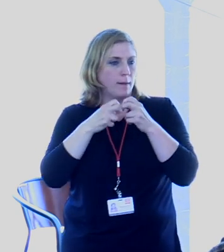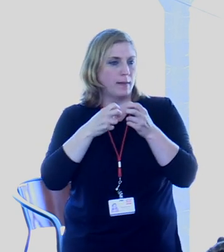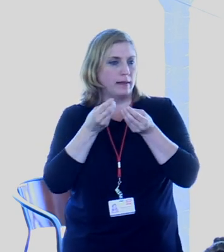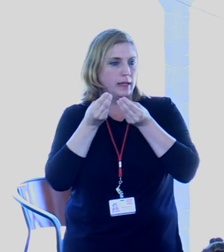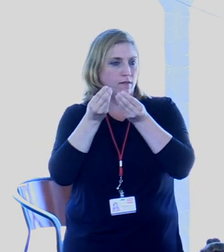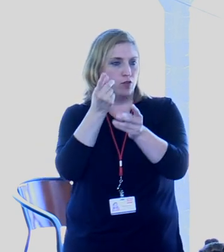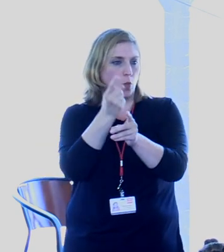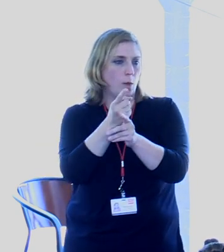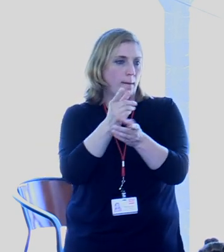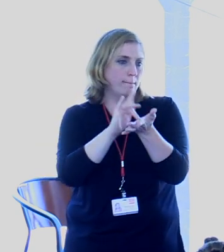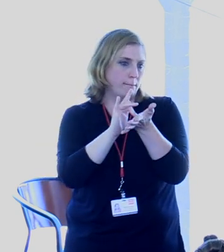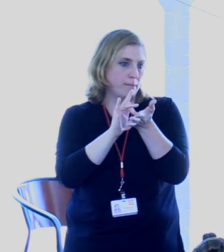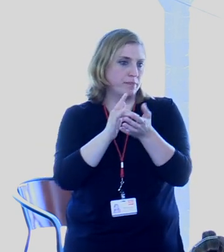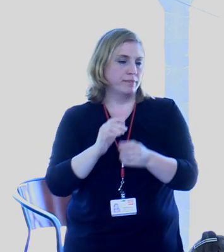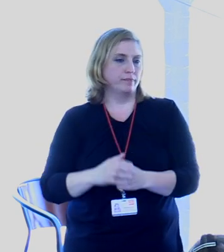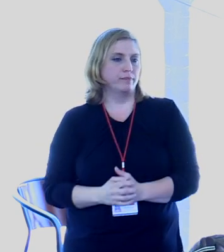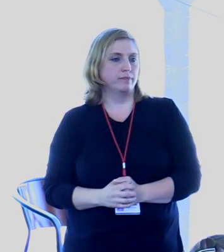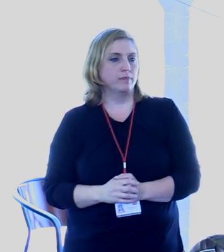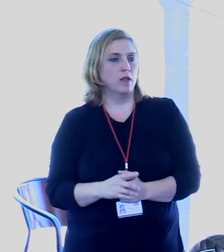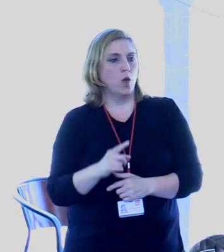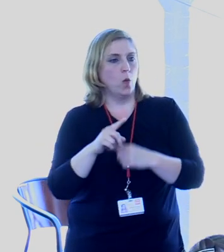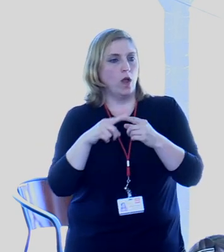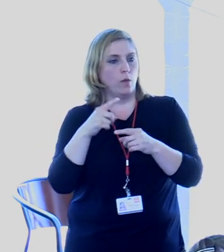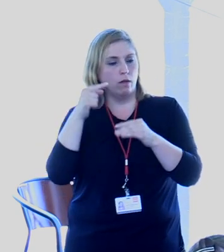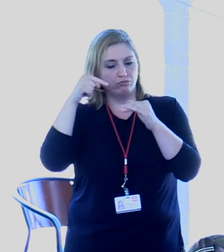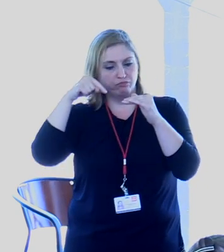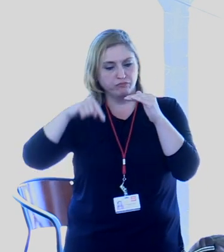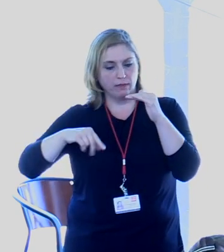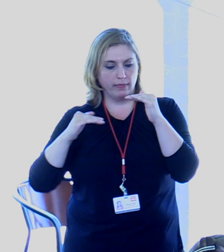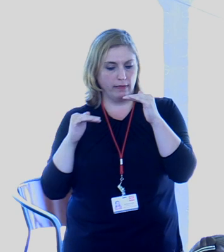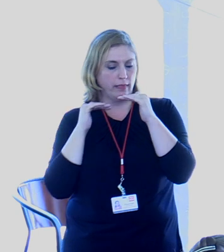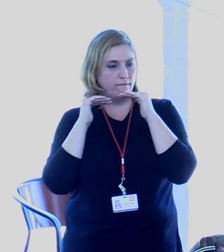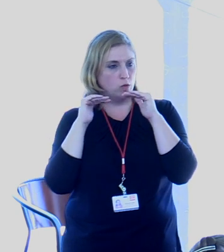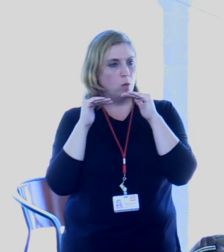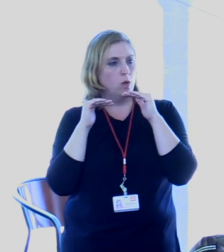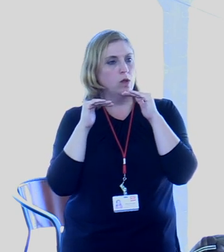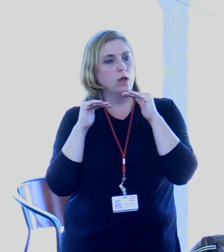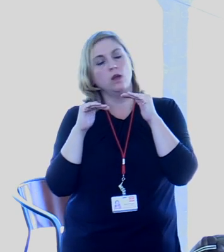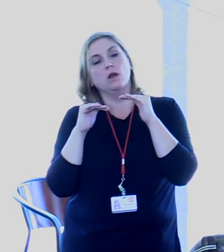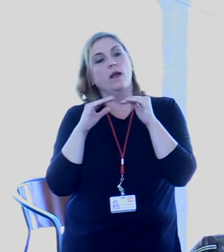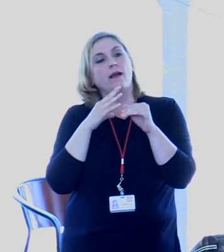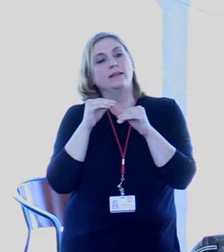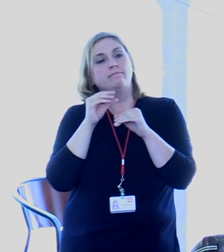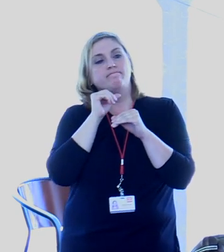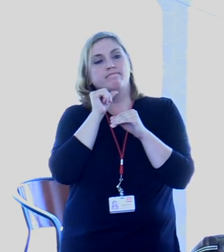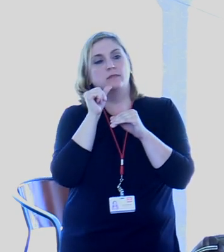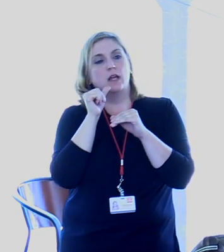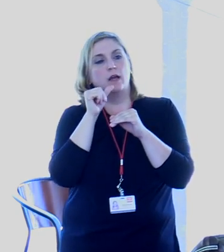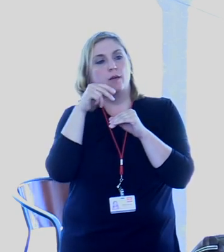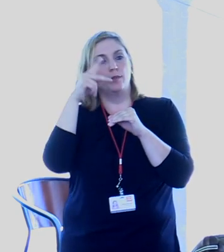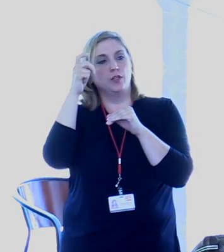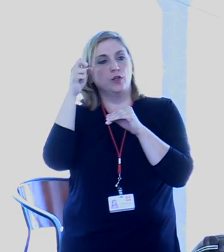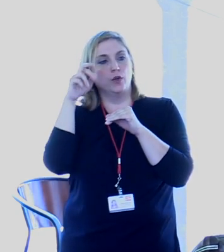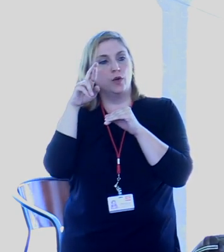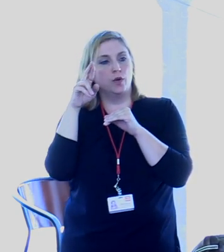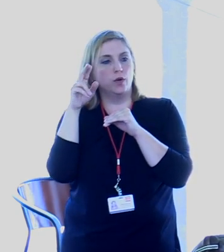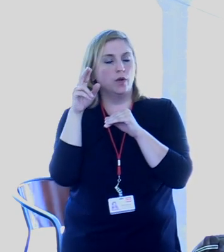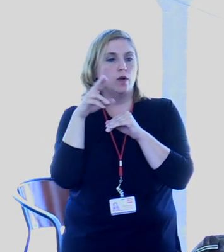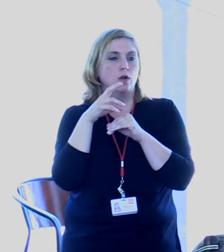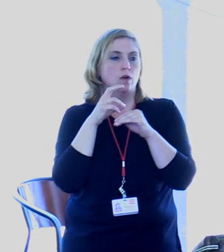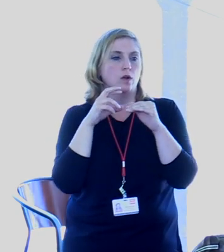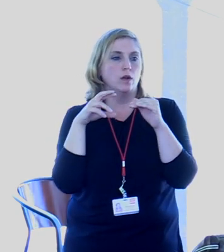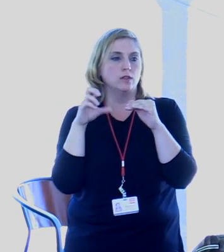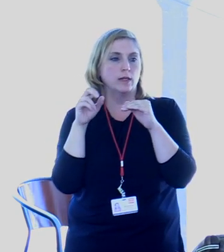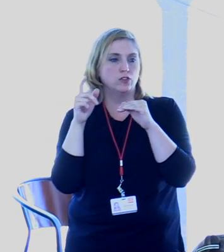prescribe the right drug. Okay, and so when we descend down to this level, okay, and it's no longer pure speculation, and it's no